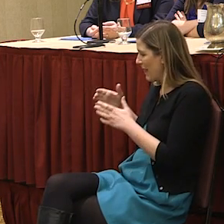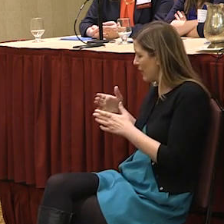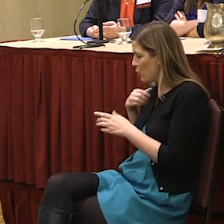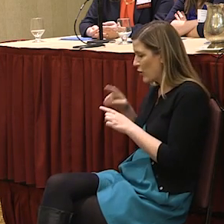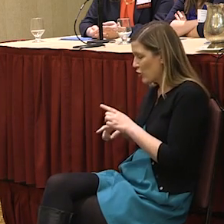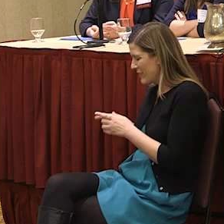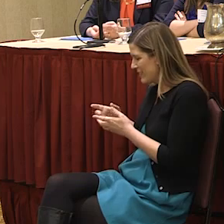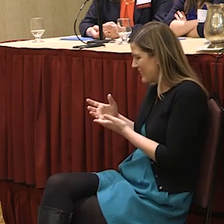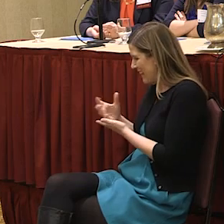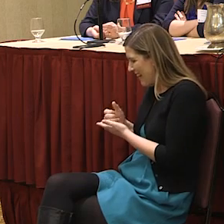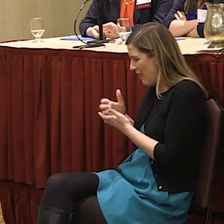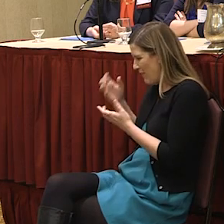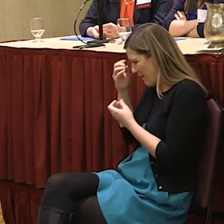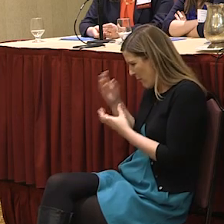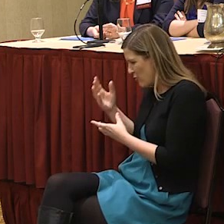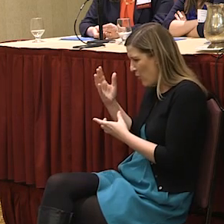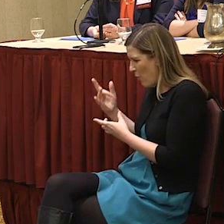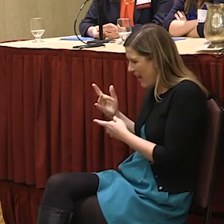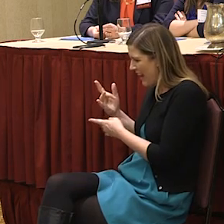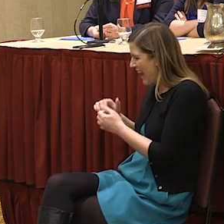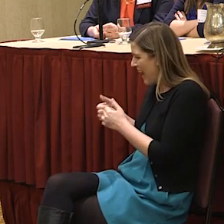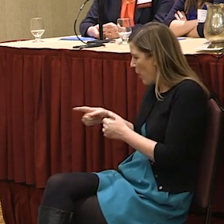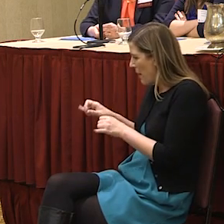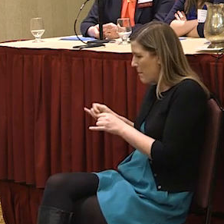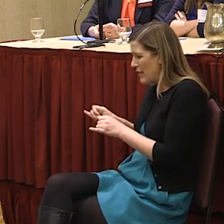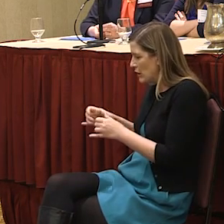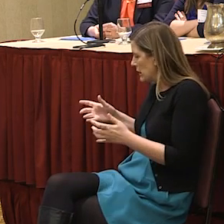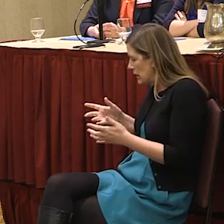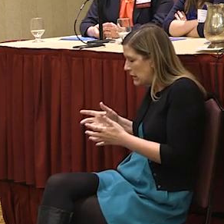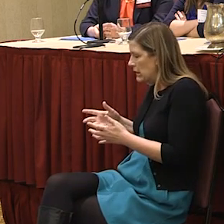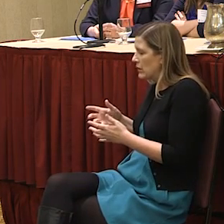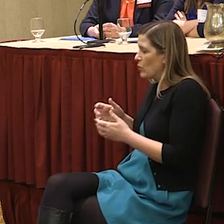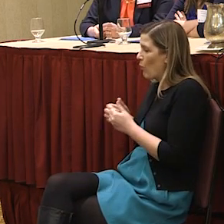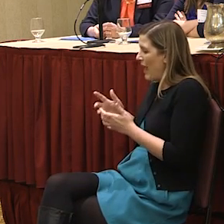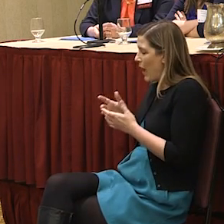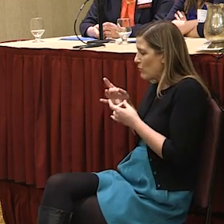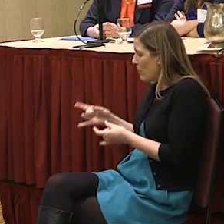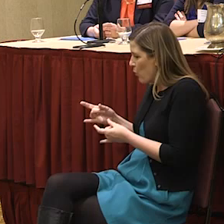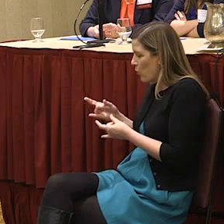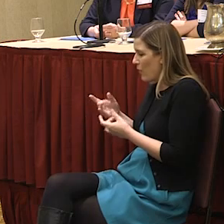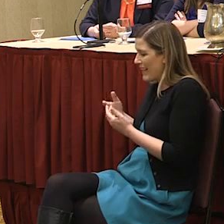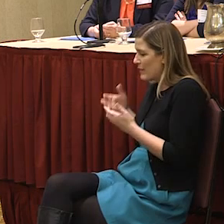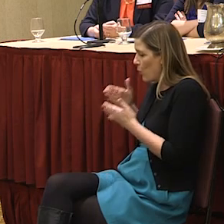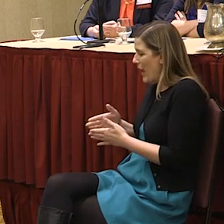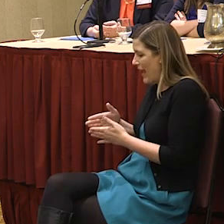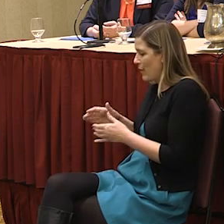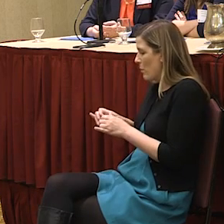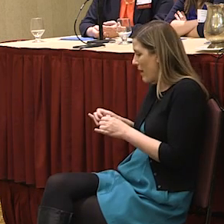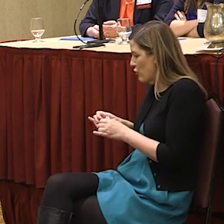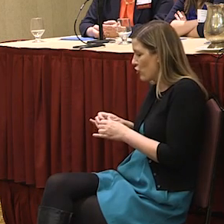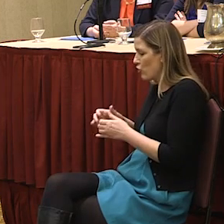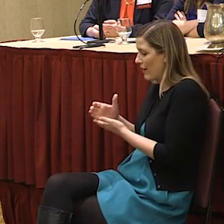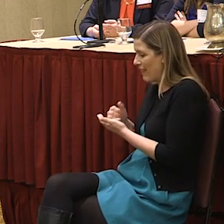of information on that population based on the way that it's measured. And without having a streamlined measuring process in terms of